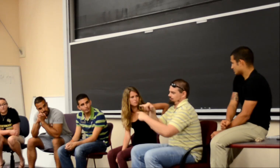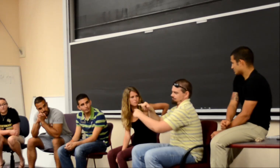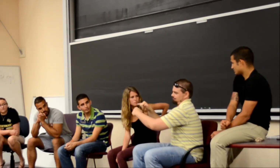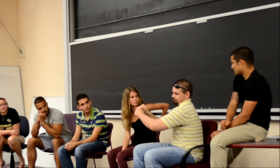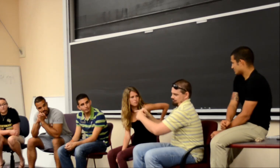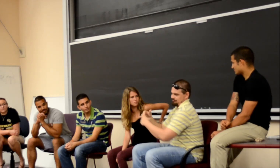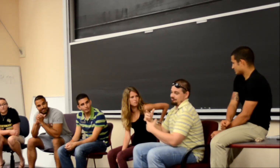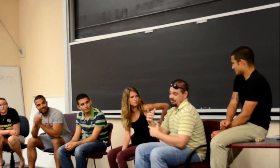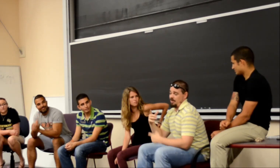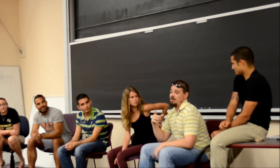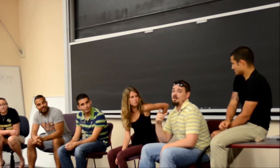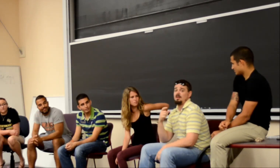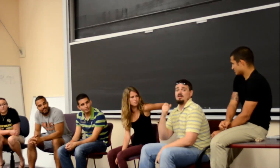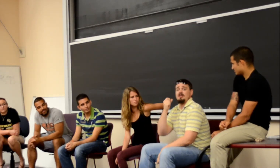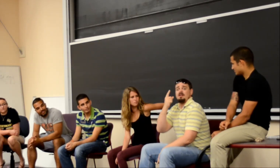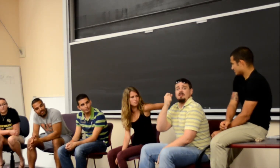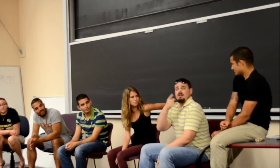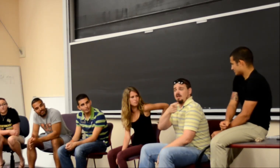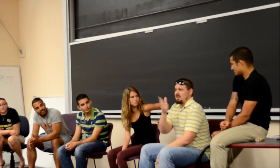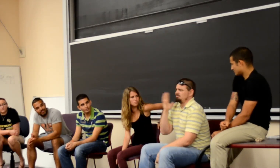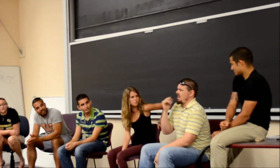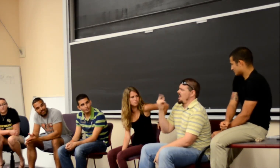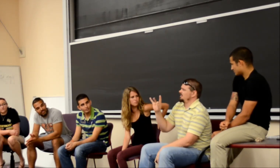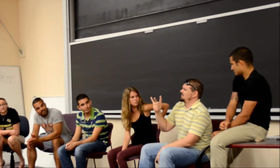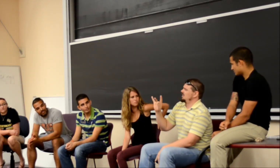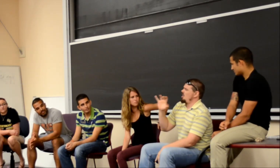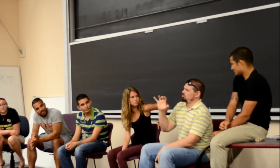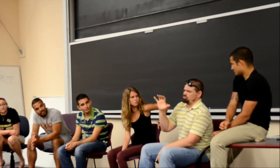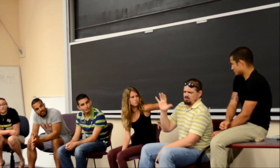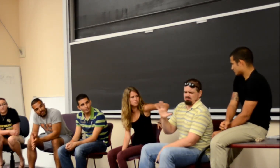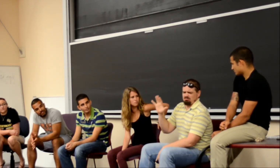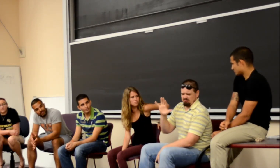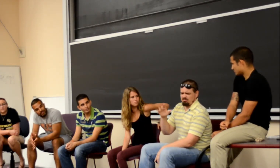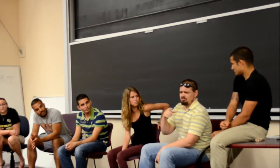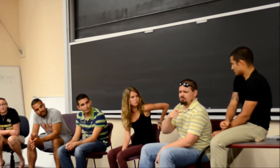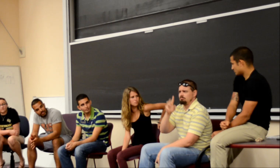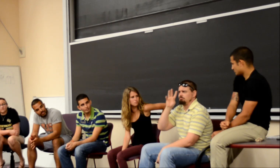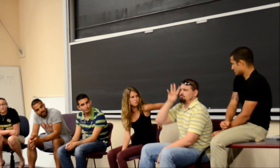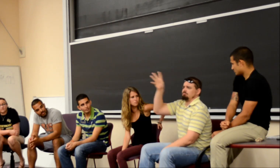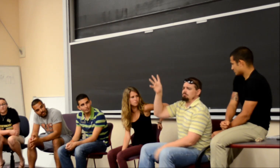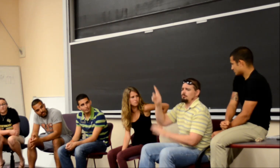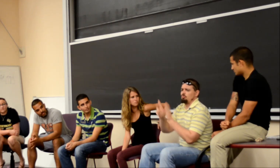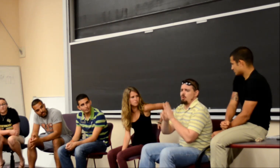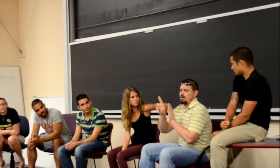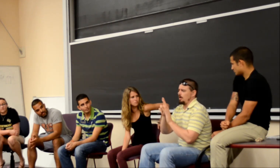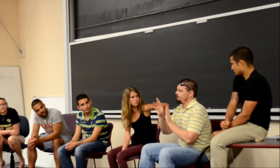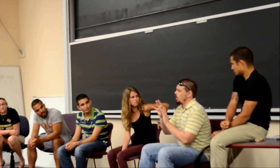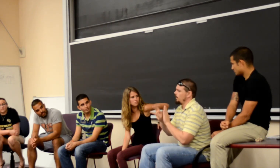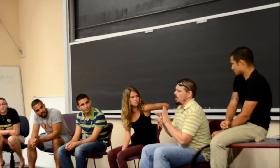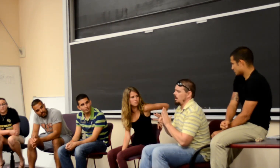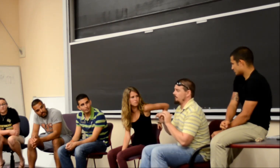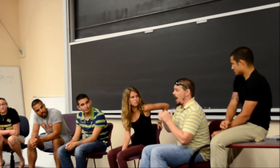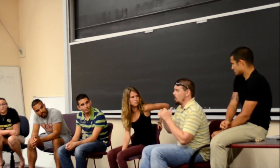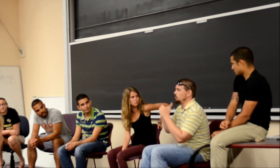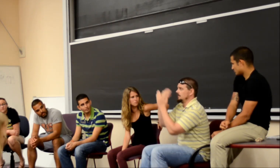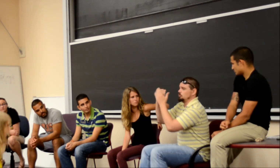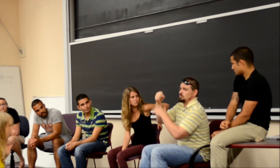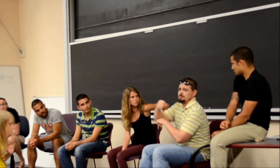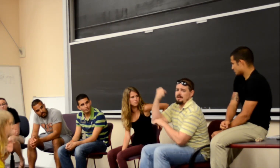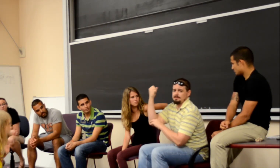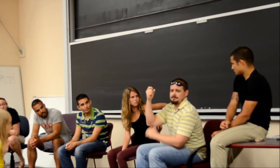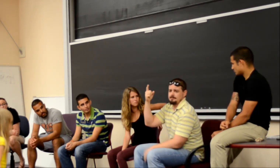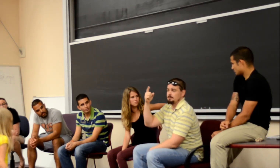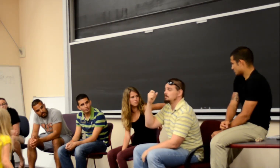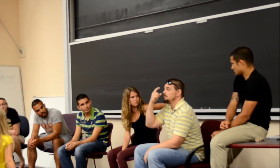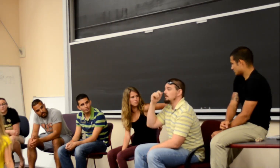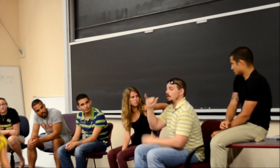know. But he was a Russian scientist, and I think back in the 1800s, he came up with a rocket